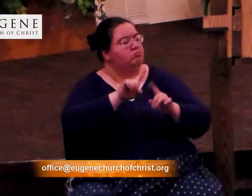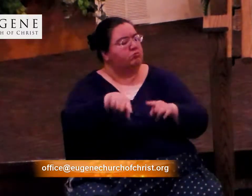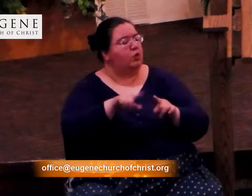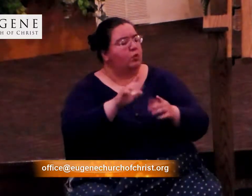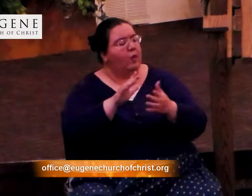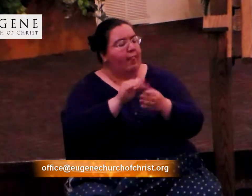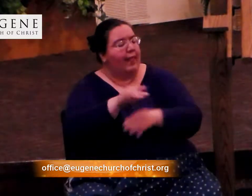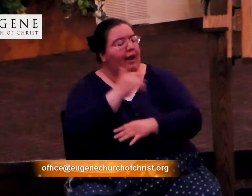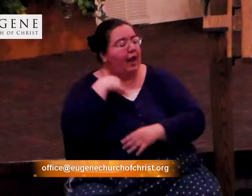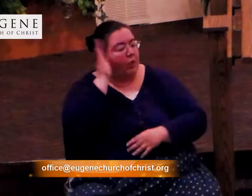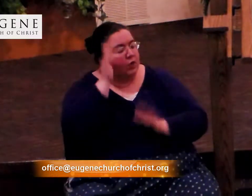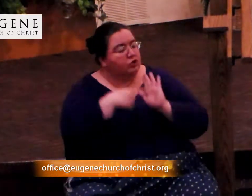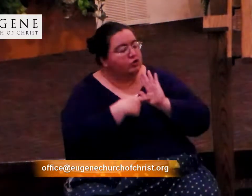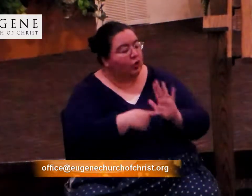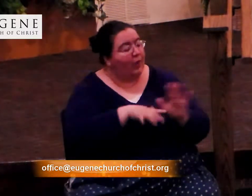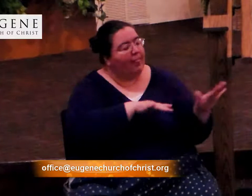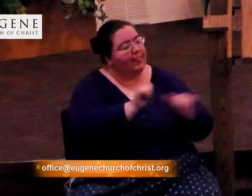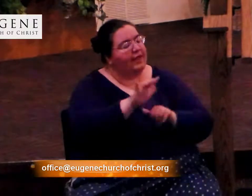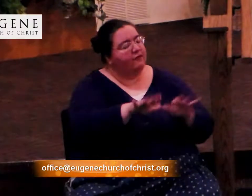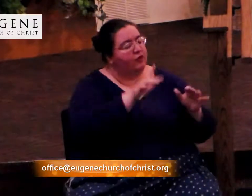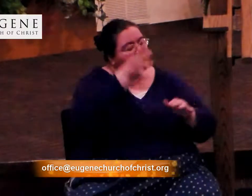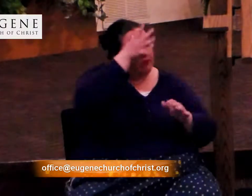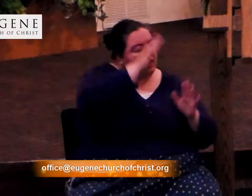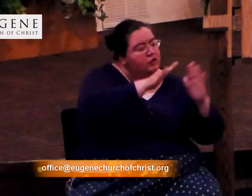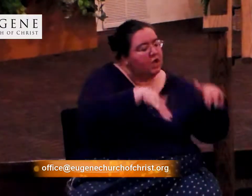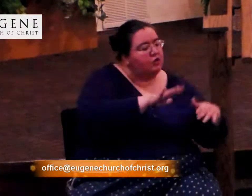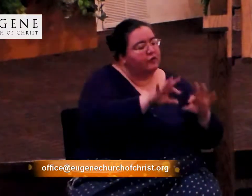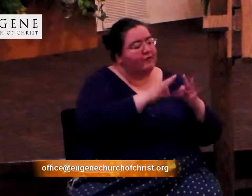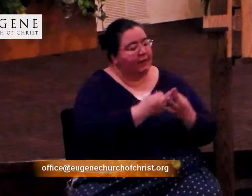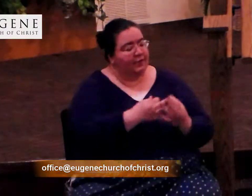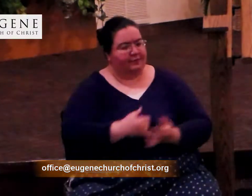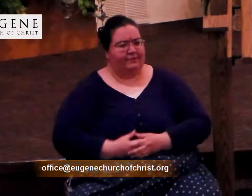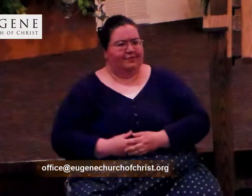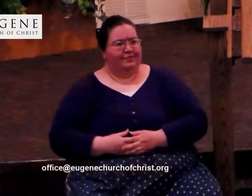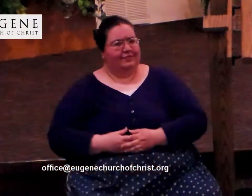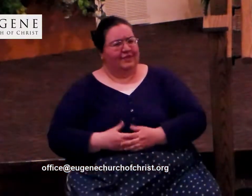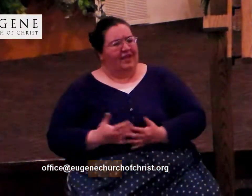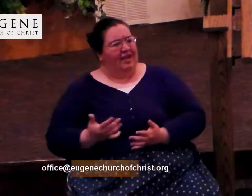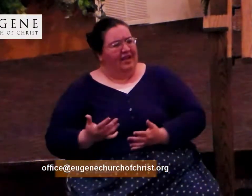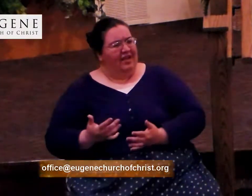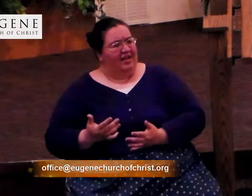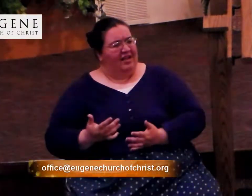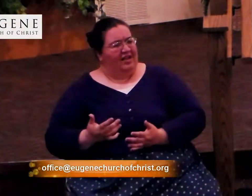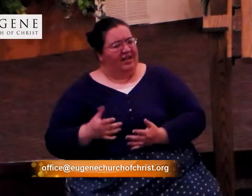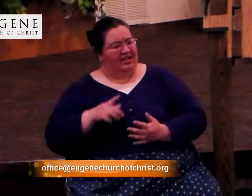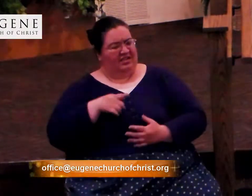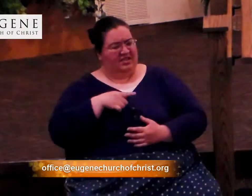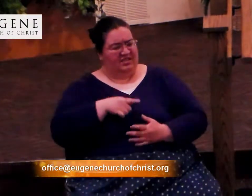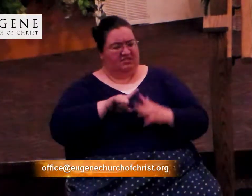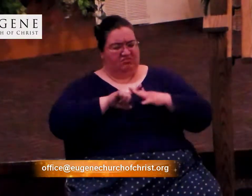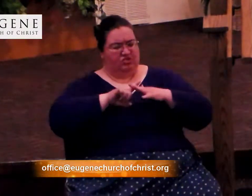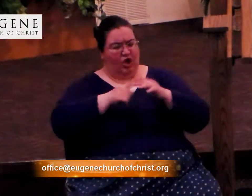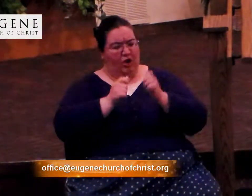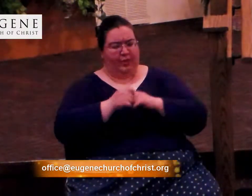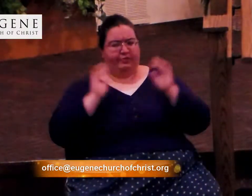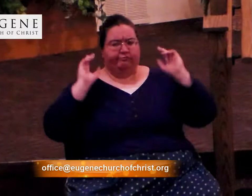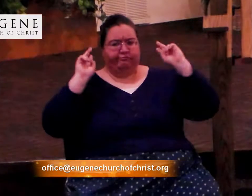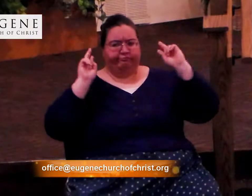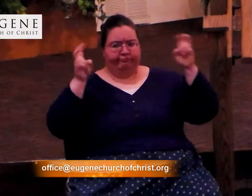And I think that's a call that a lot of us will get at different points in life, to go. Now, the interesting thing for most of us, I think,